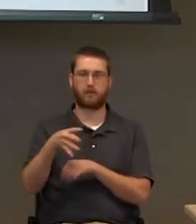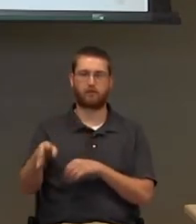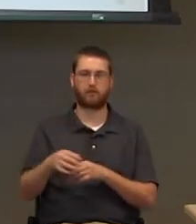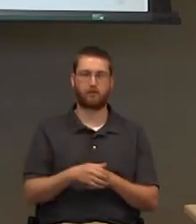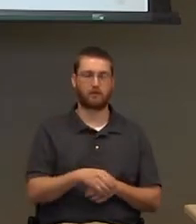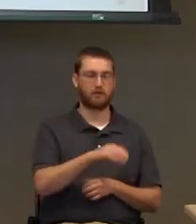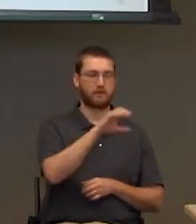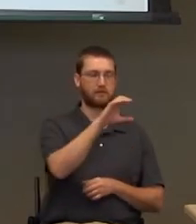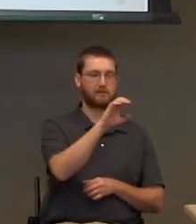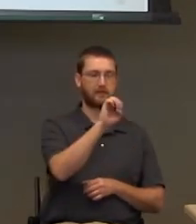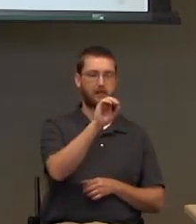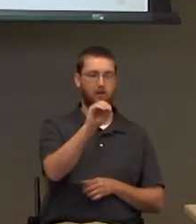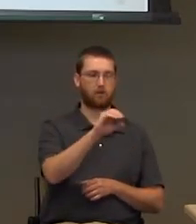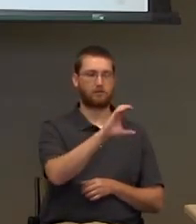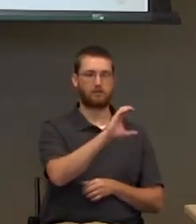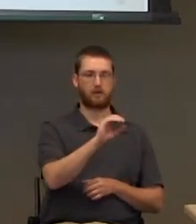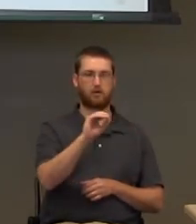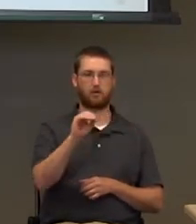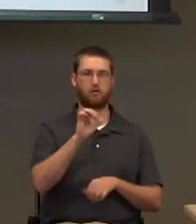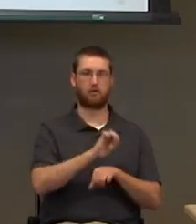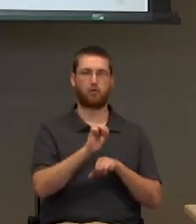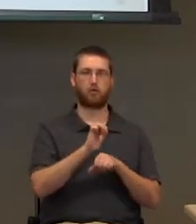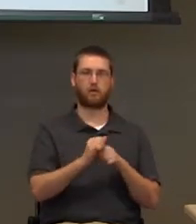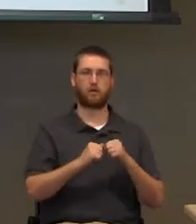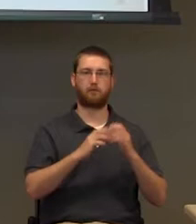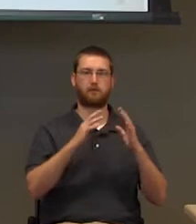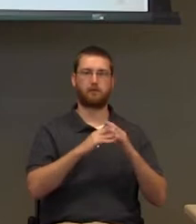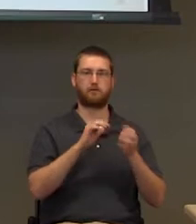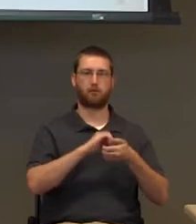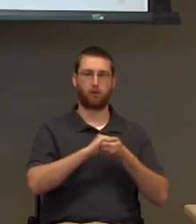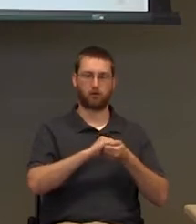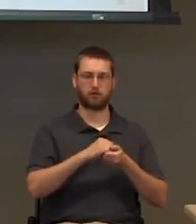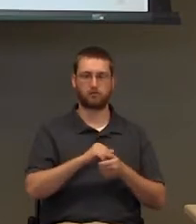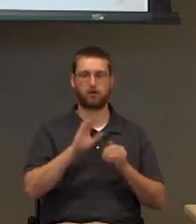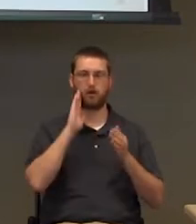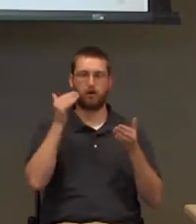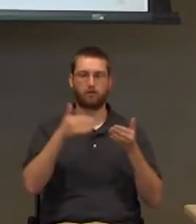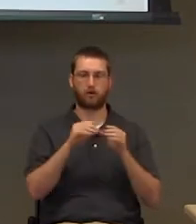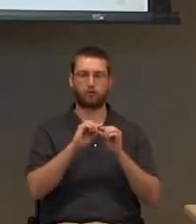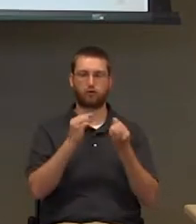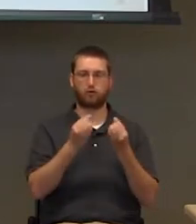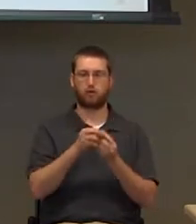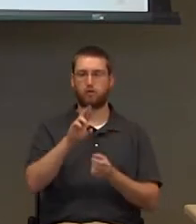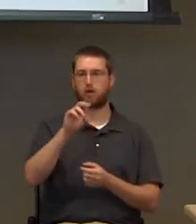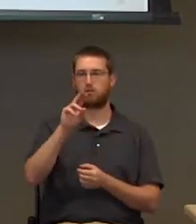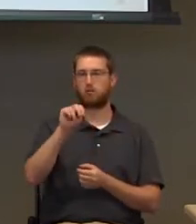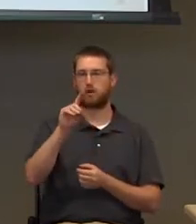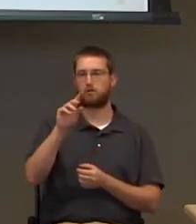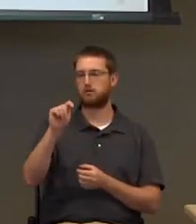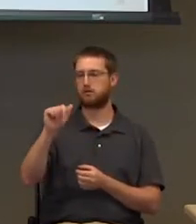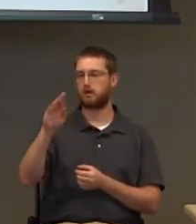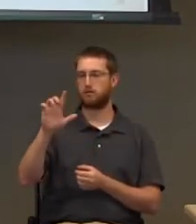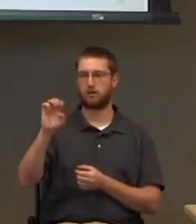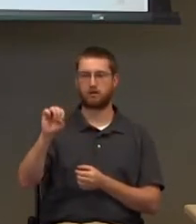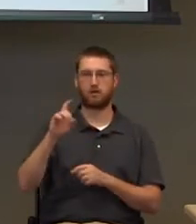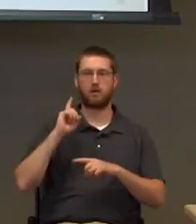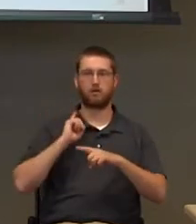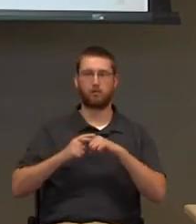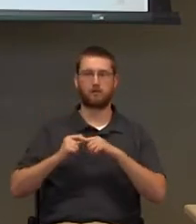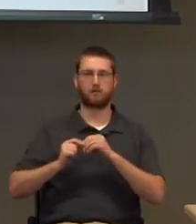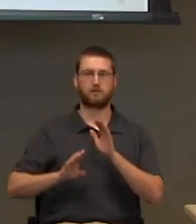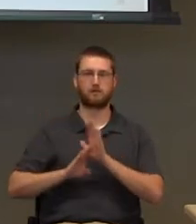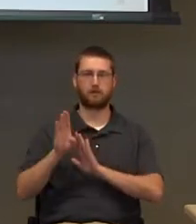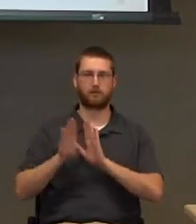and COO would be working with your implementation partners, your focus groups and roundtables, which we talked about last time we were together, and then helping develop